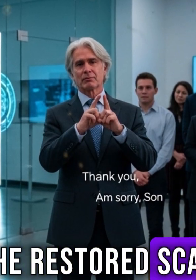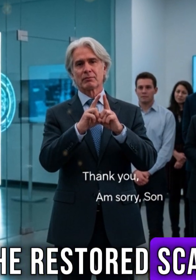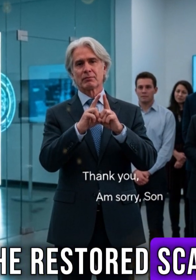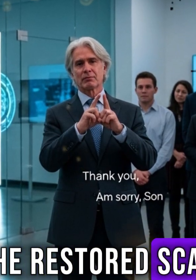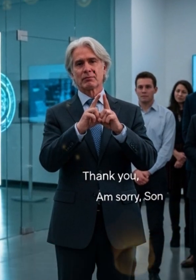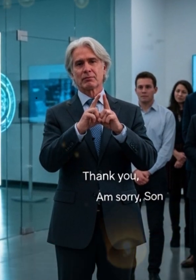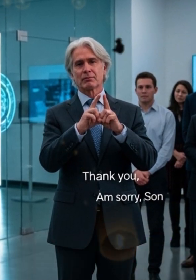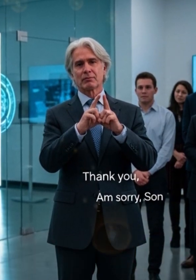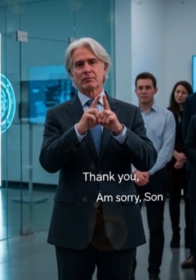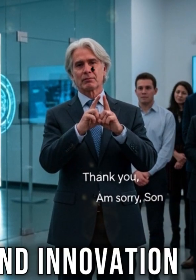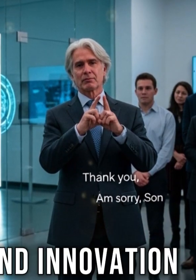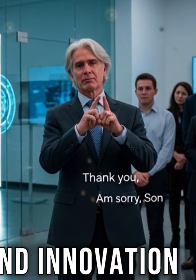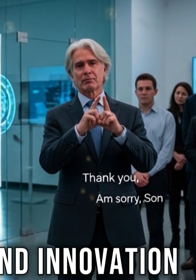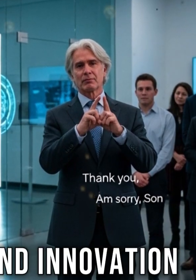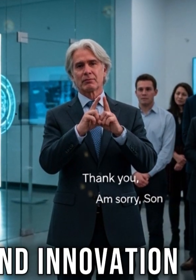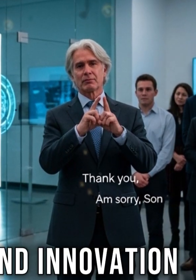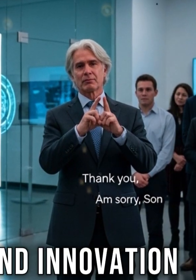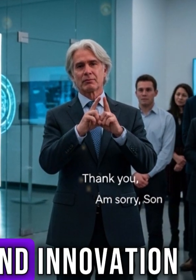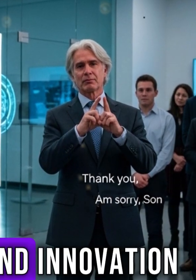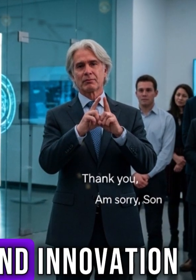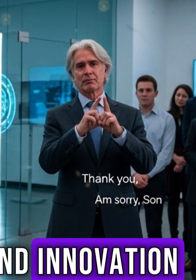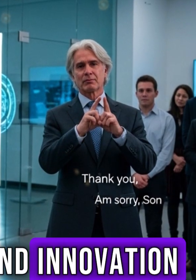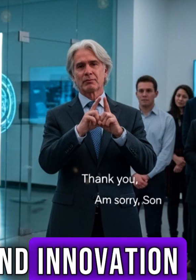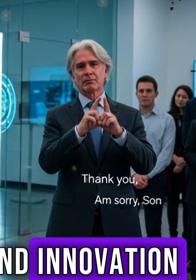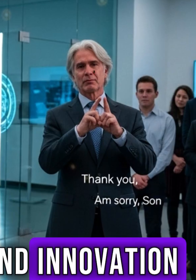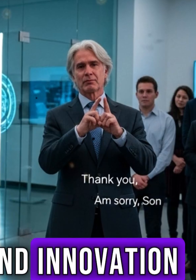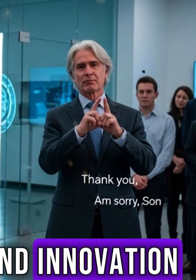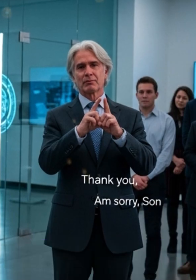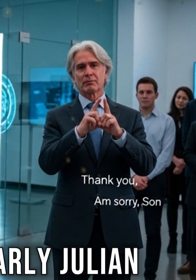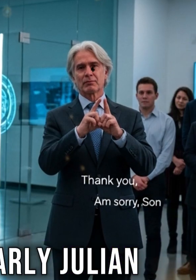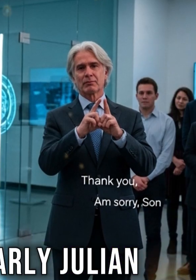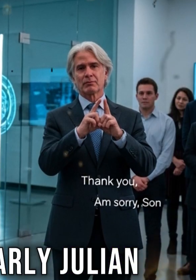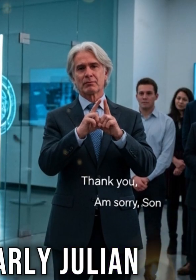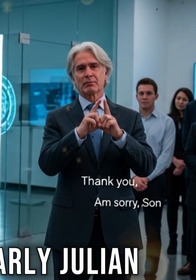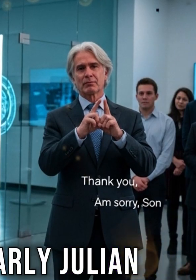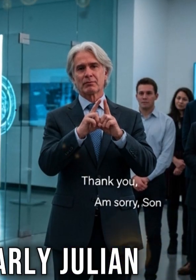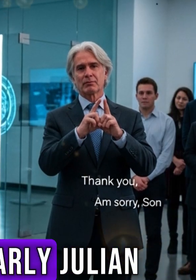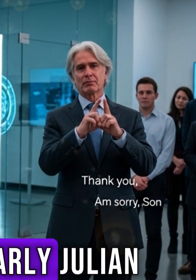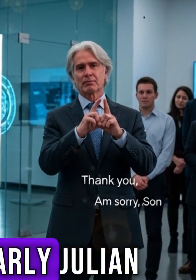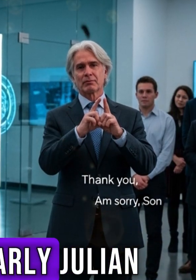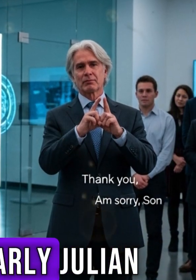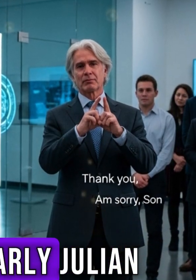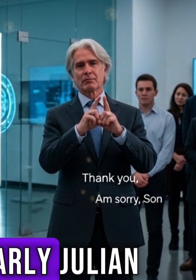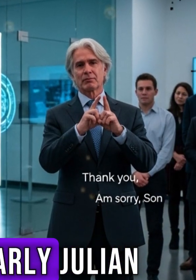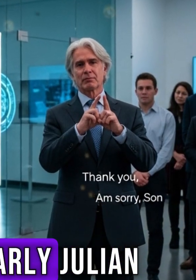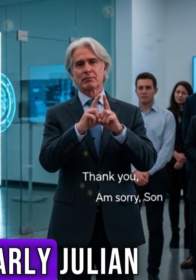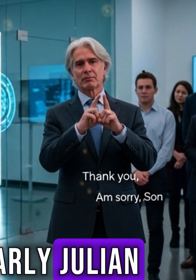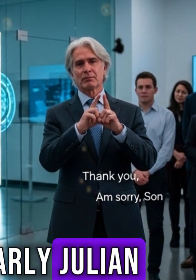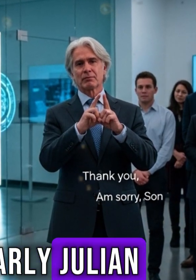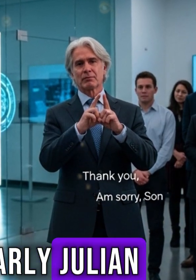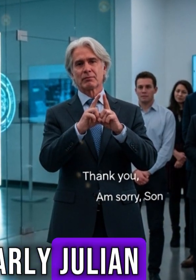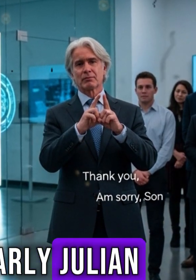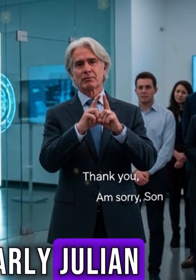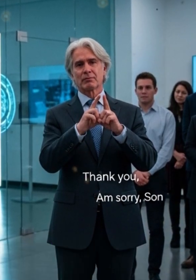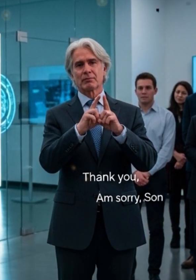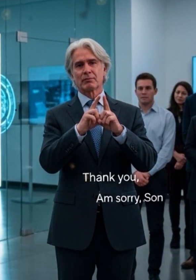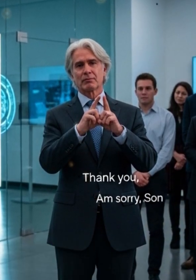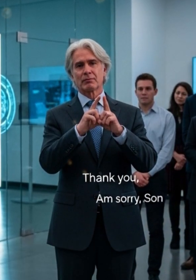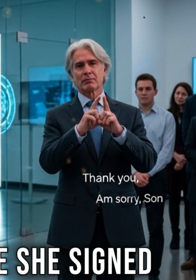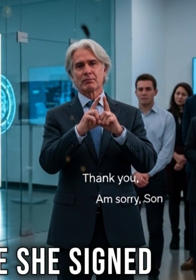Scar, Integrating Loss and Innovation." Alara arrived early. Julian, this